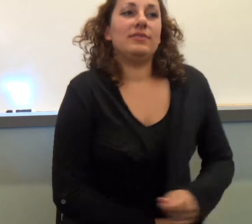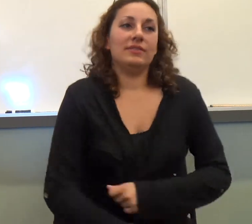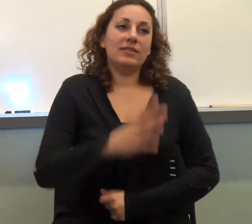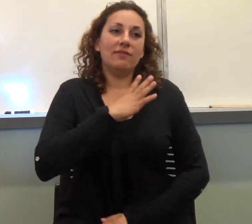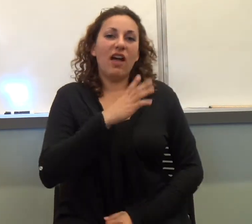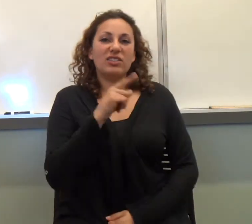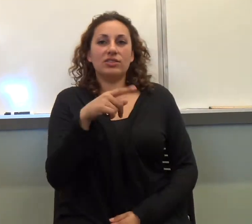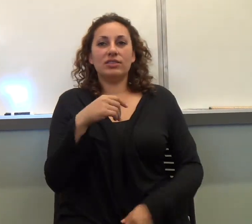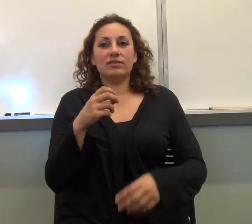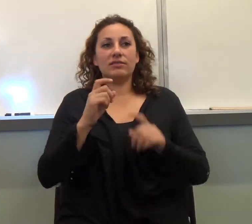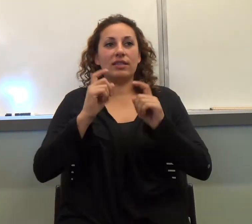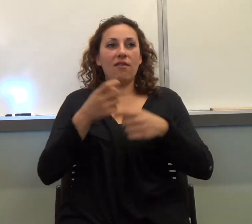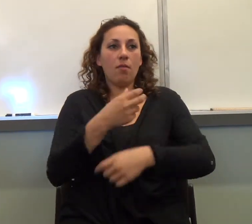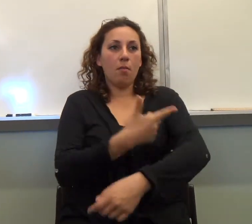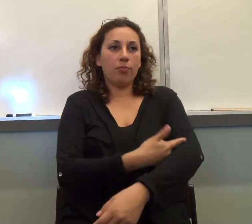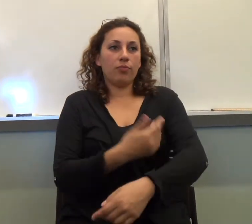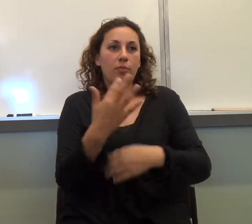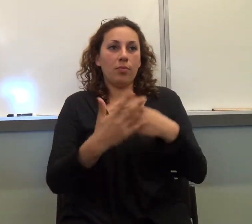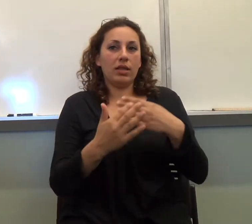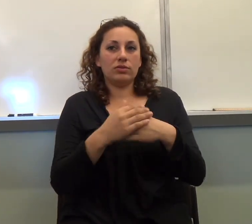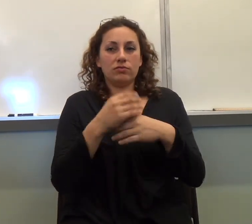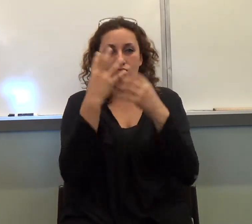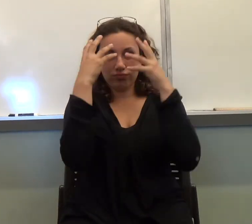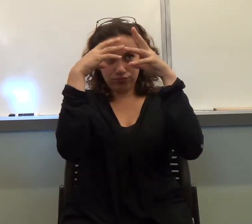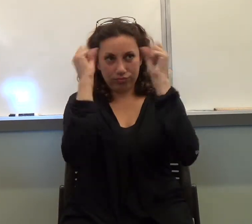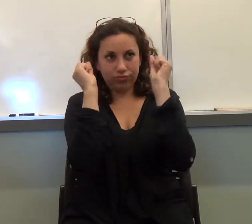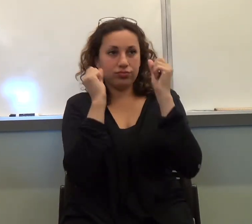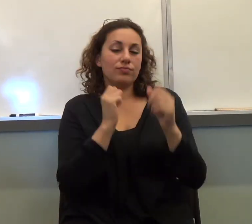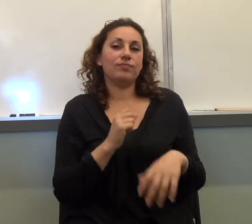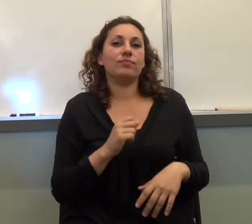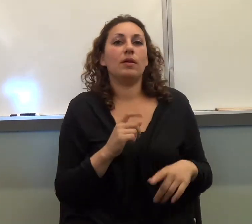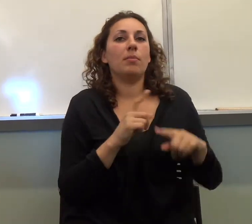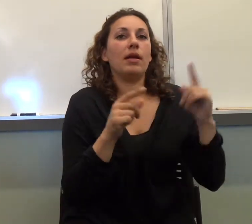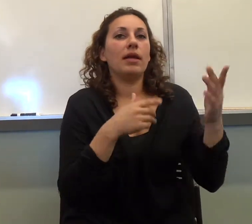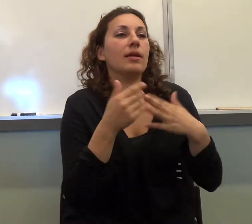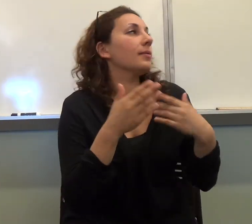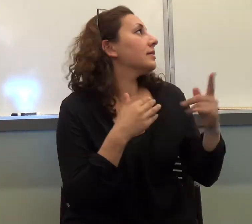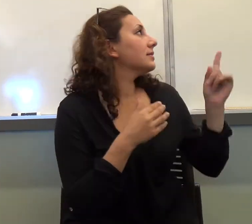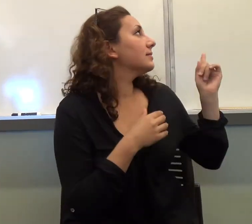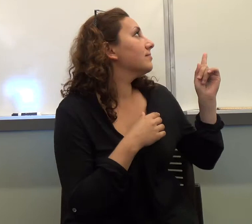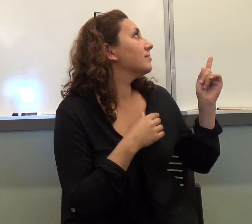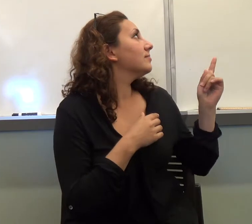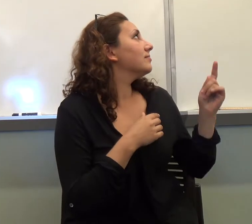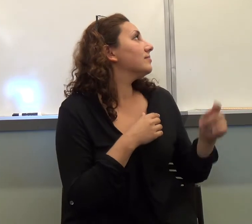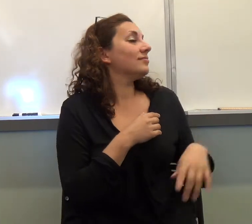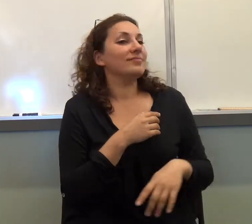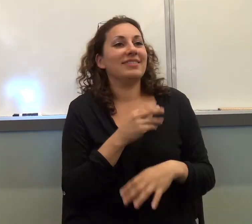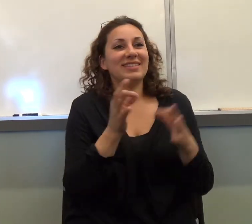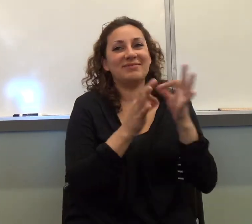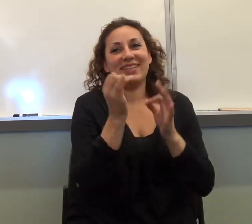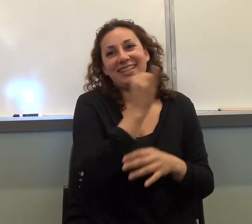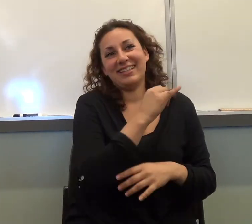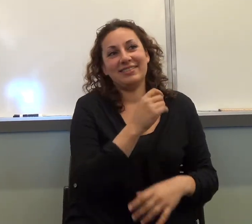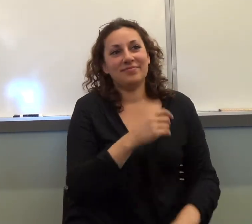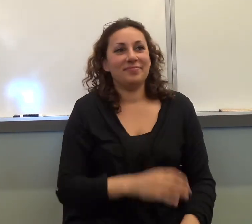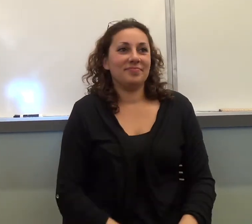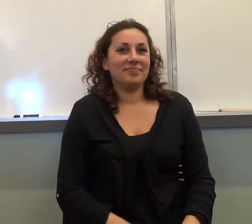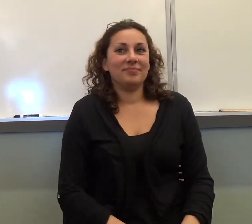by a minus, that's same signs. Same signs, positive. 7 into 42, 6. That's it. Yeah, it's a